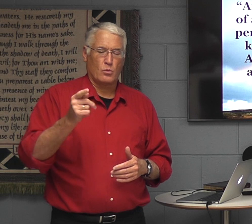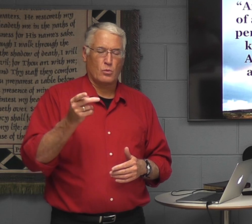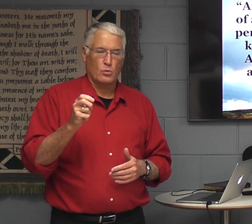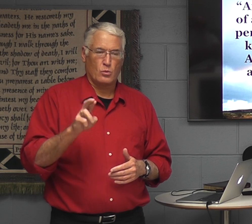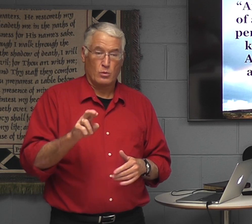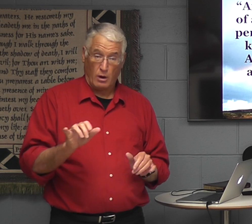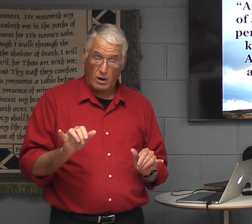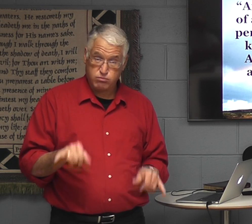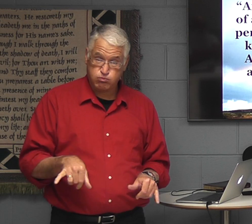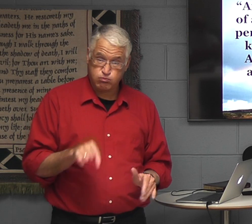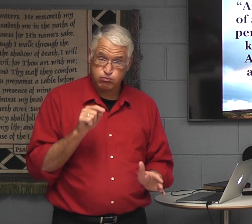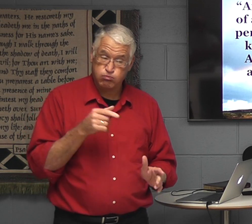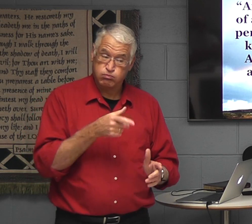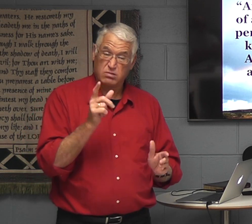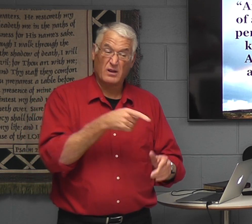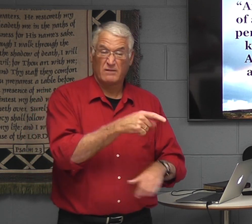it was an accidental death,